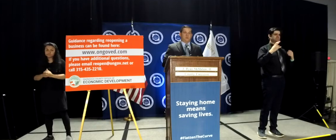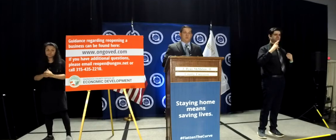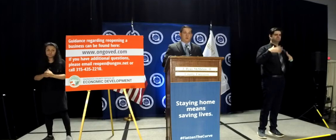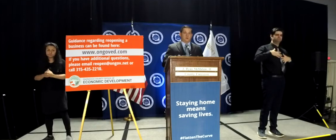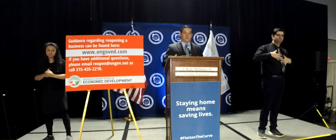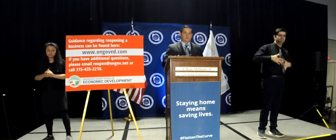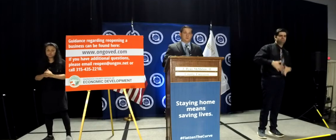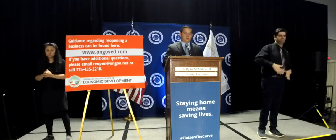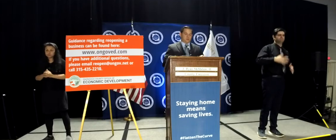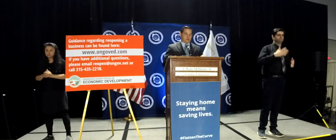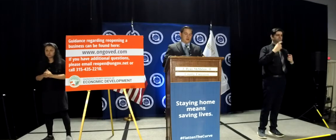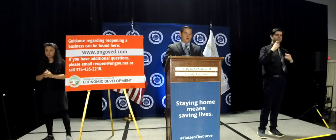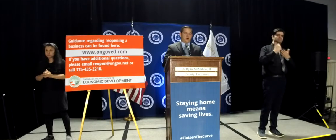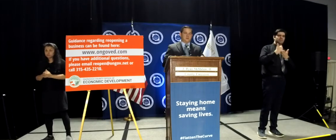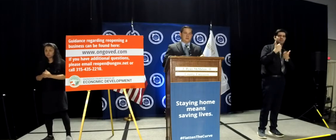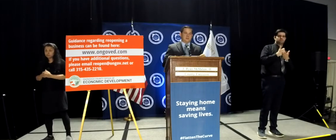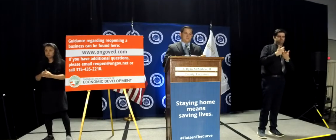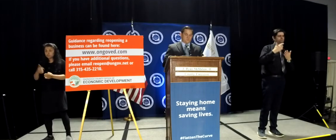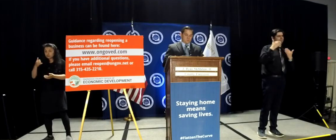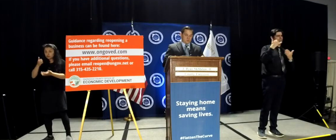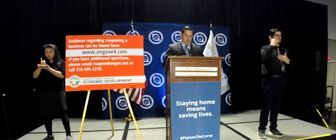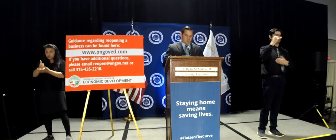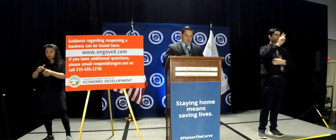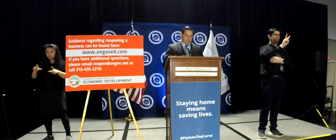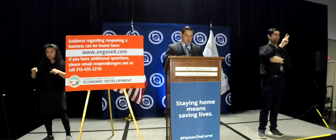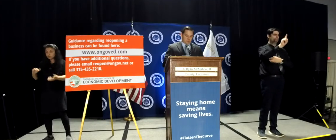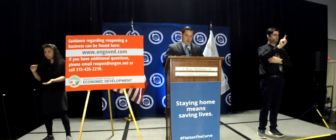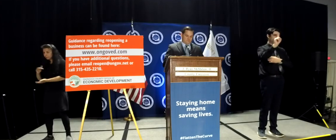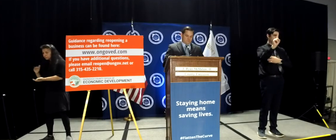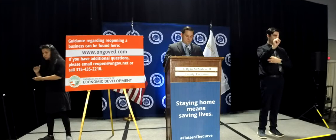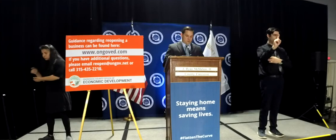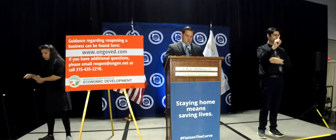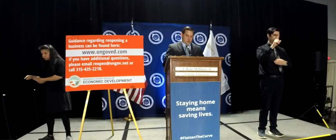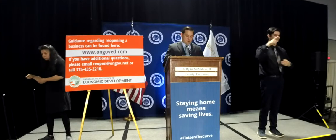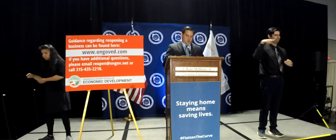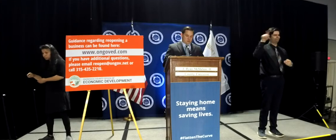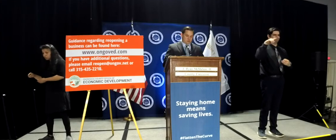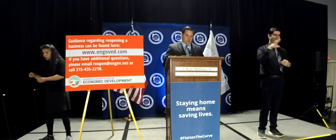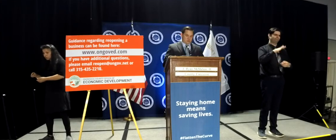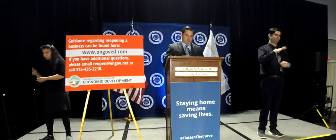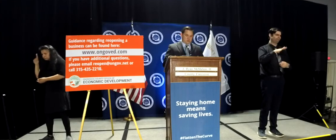somebody, referrals, your children are having a hard time, please do that.